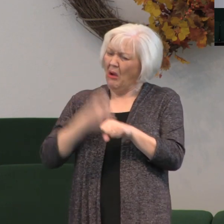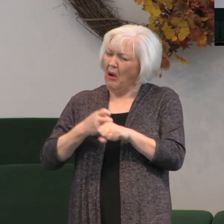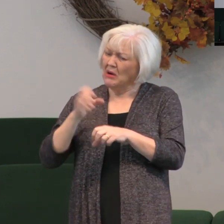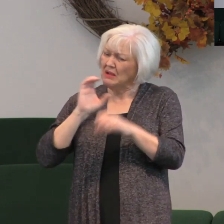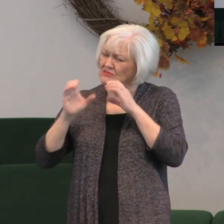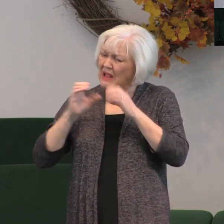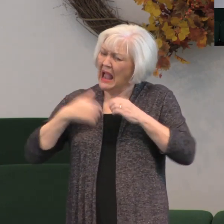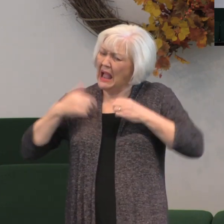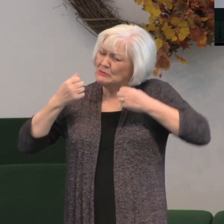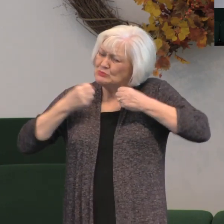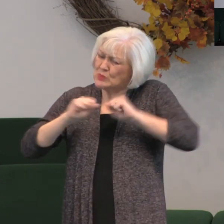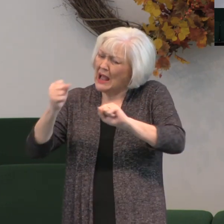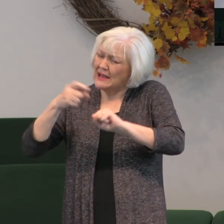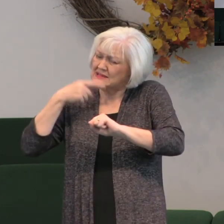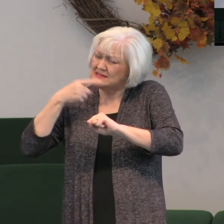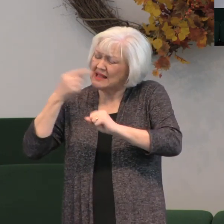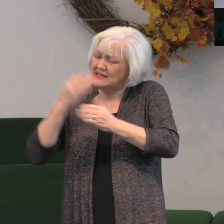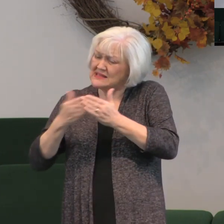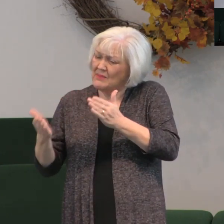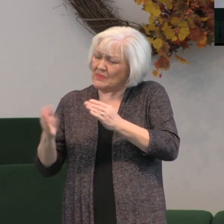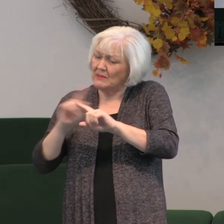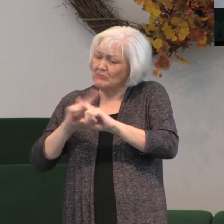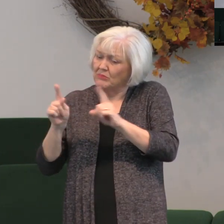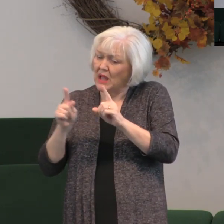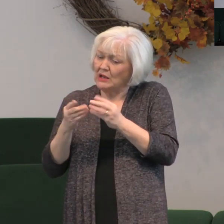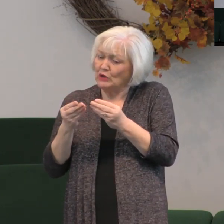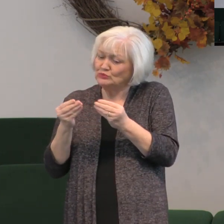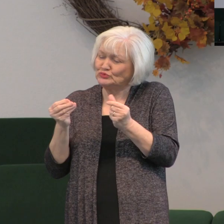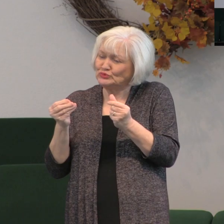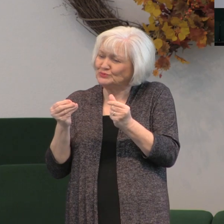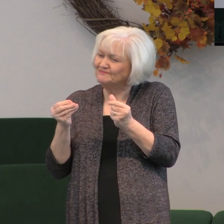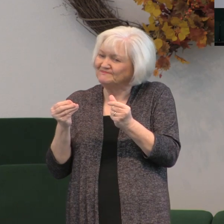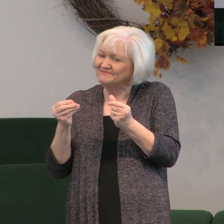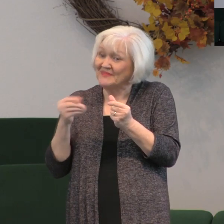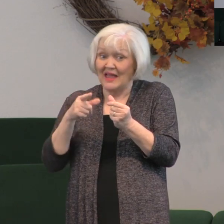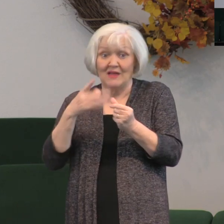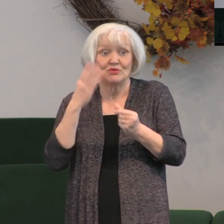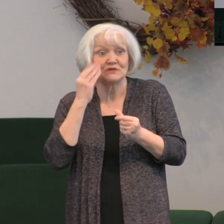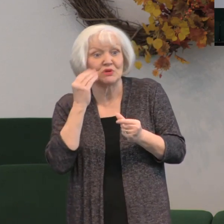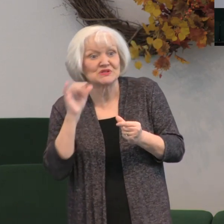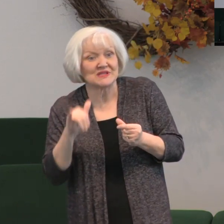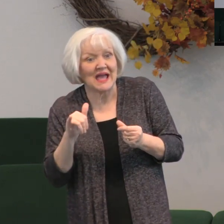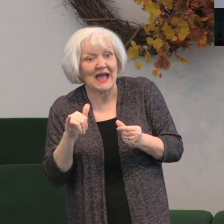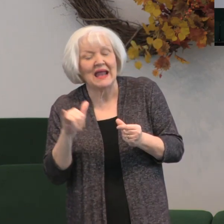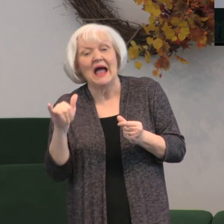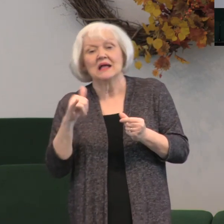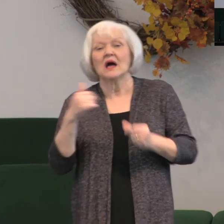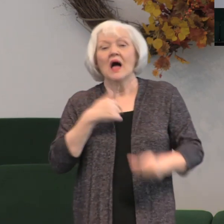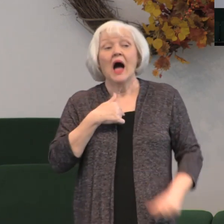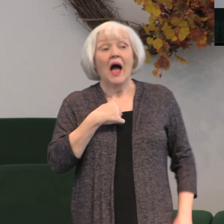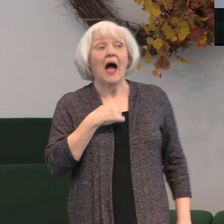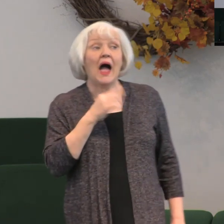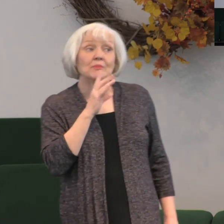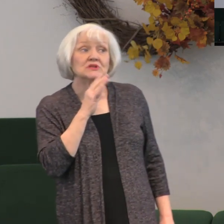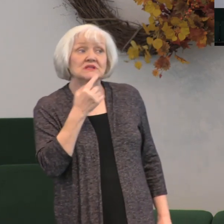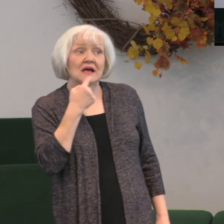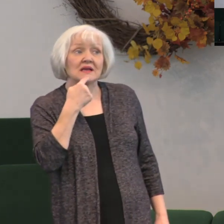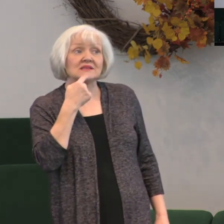I tried to say something and it didn't go very well. Anybody ever done that? You're like, I'm going to say something and it just